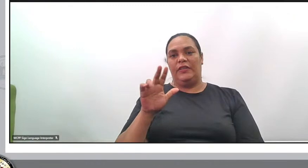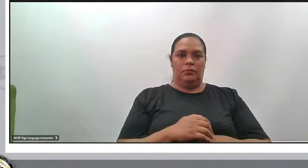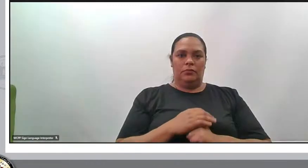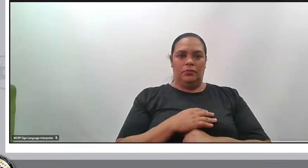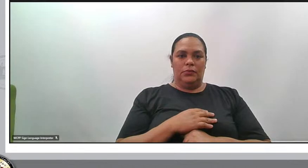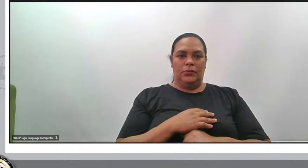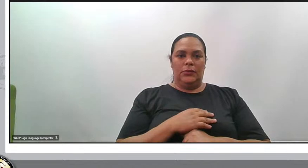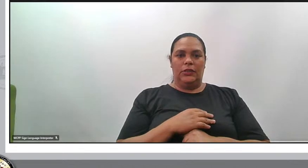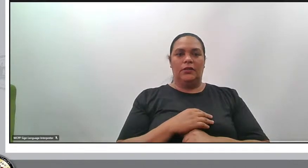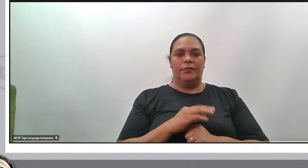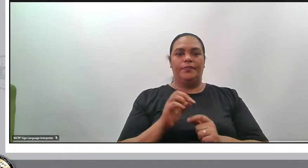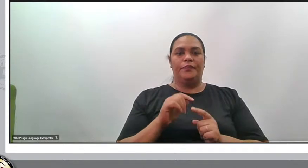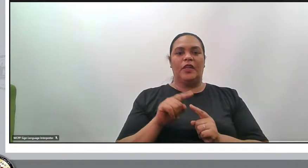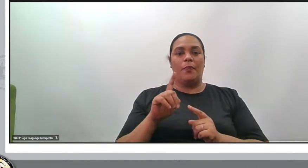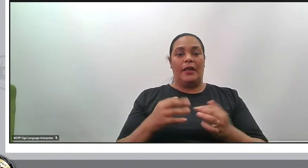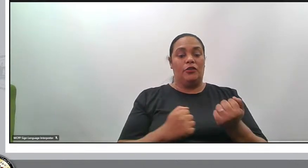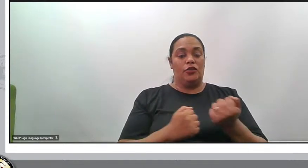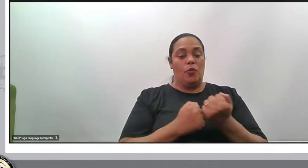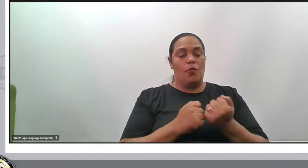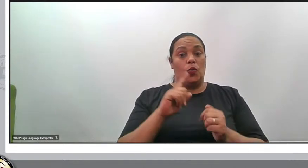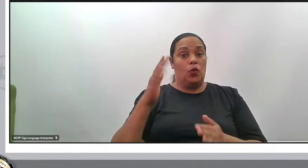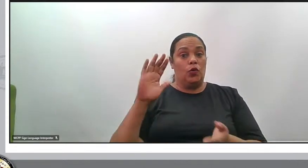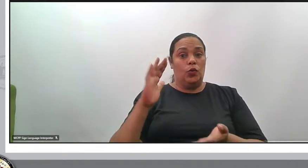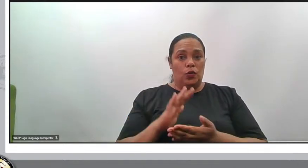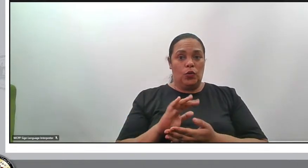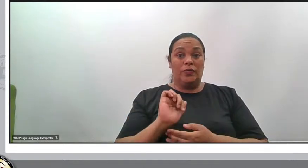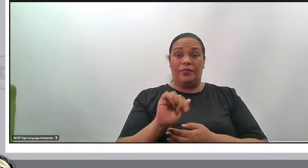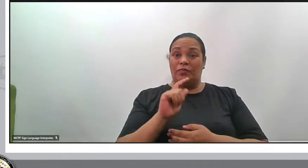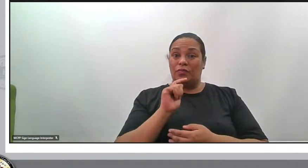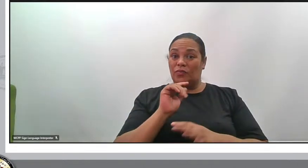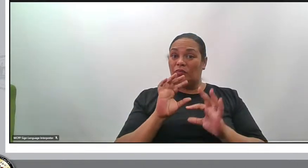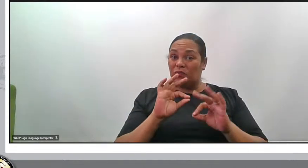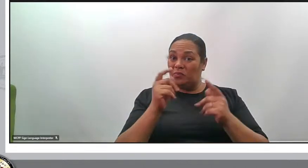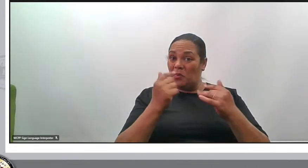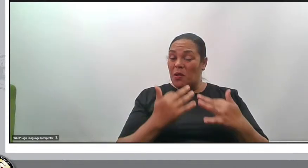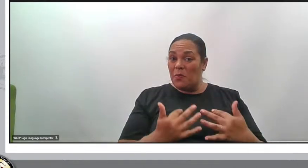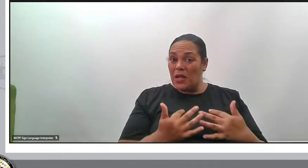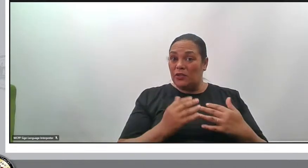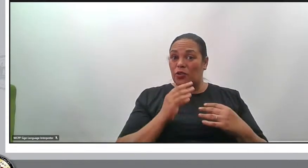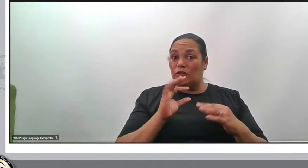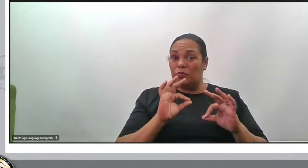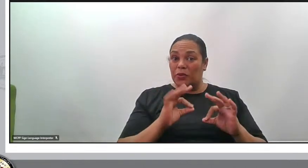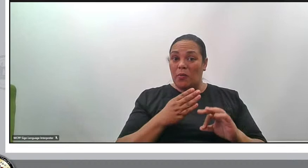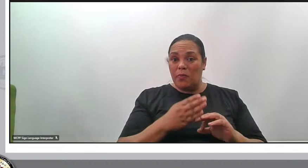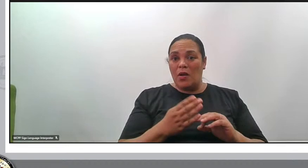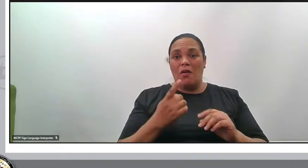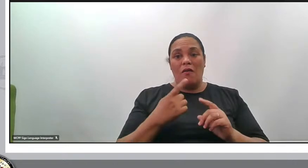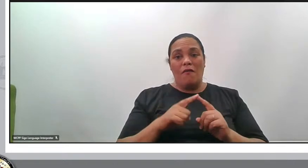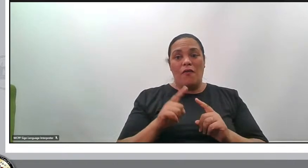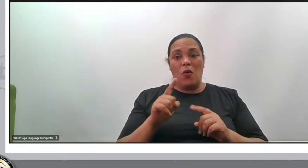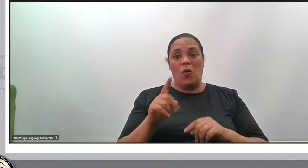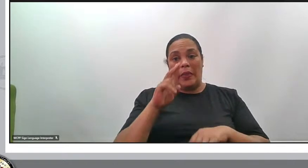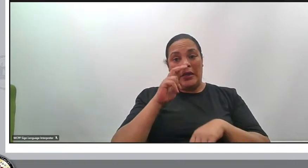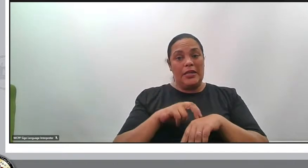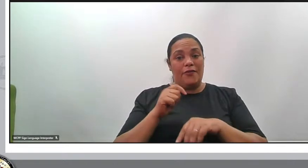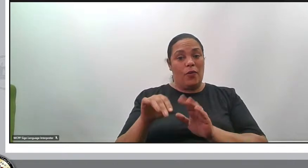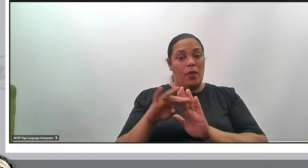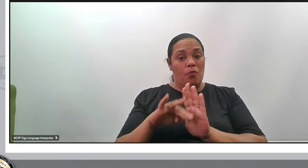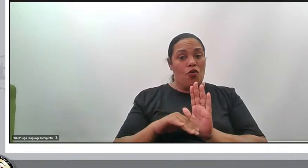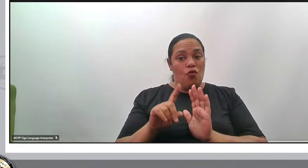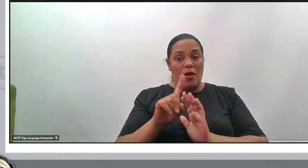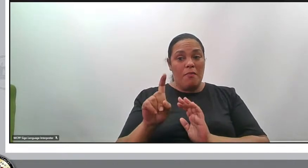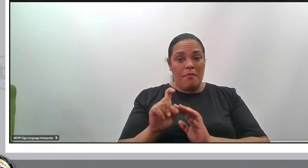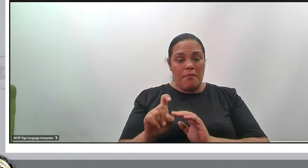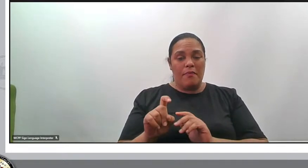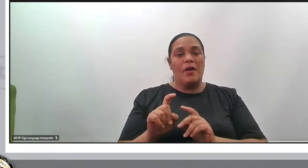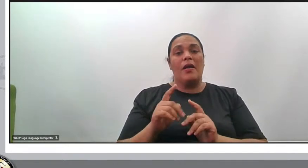and the plenary support that will be reduced. Is this adequate budget for the needs of this program?